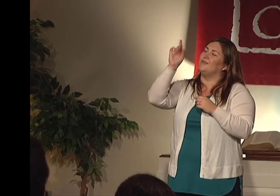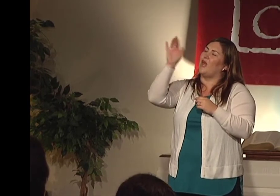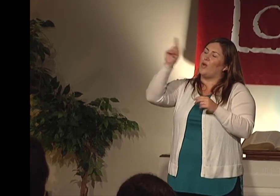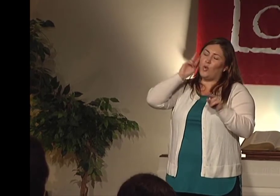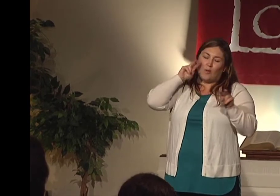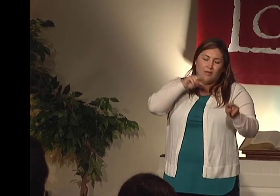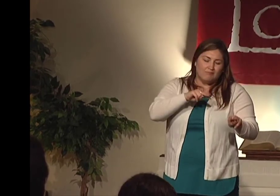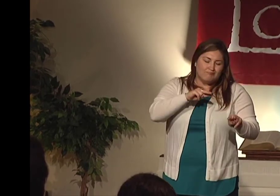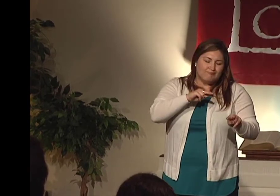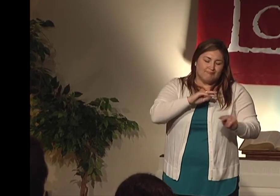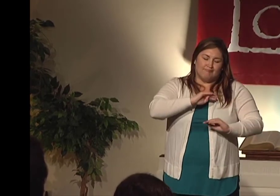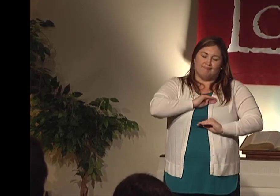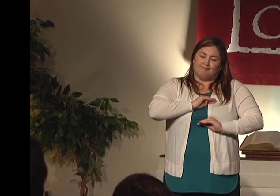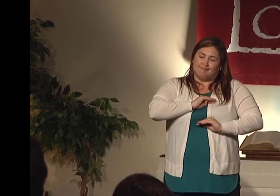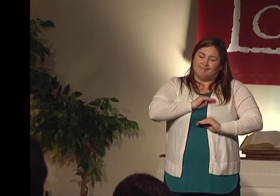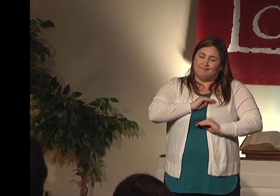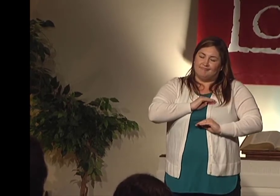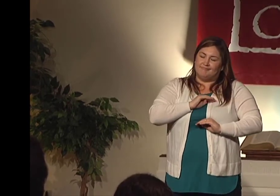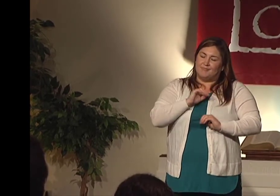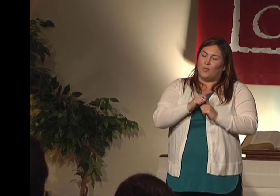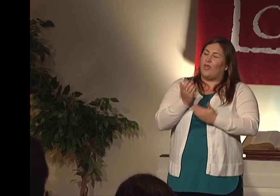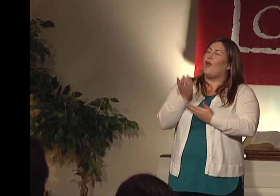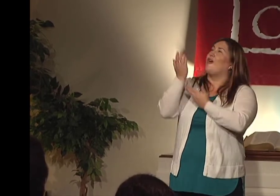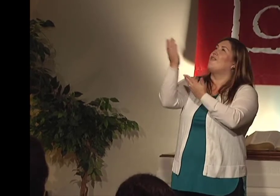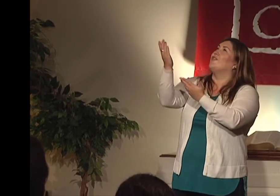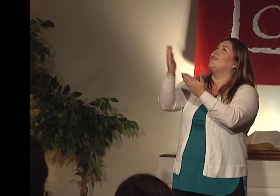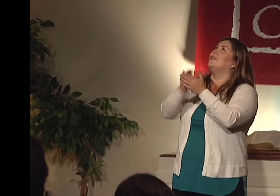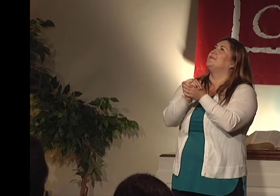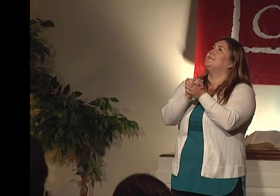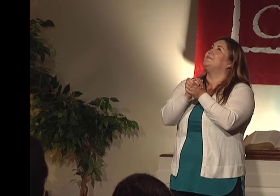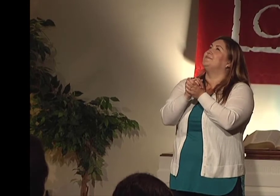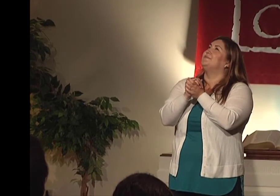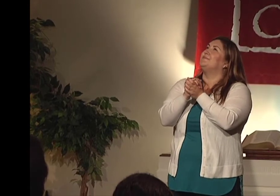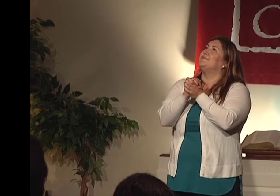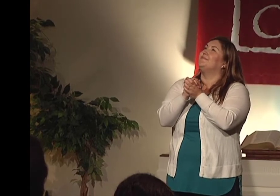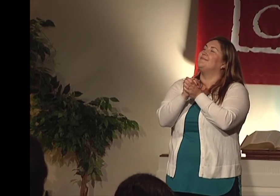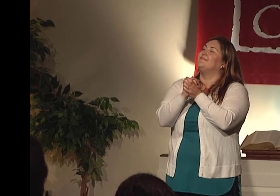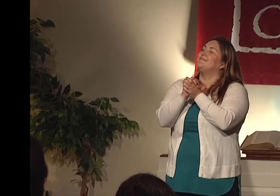you. As you're looking down, we hope you will feel satisfied with our offering.